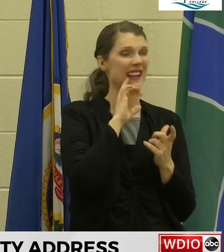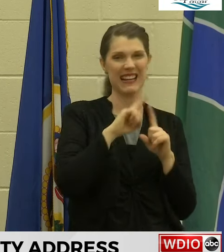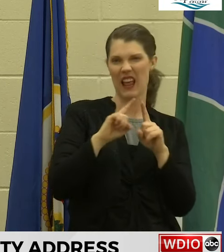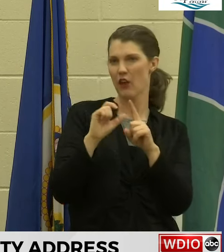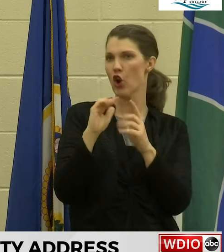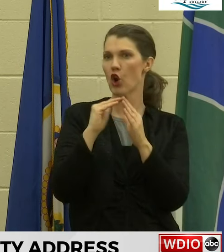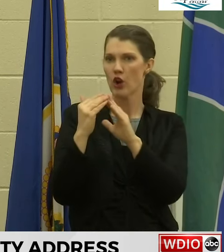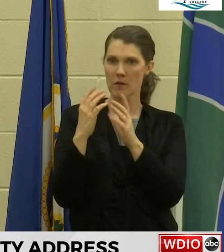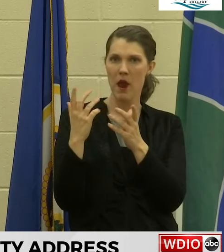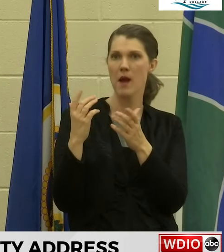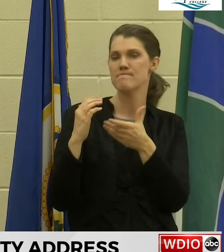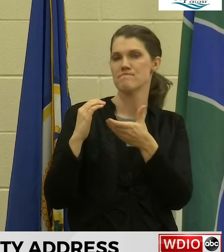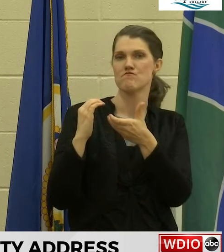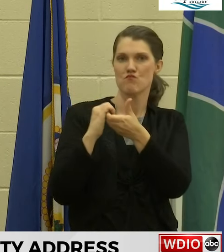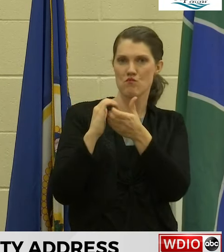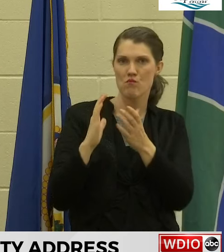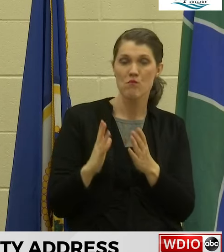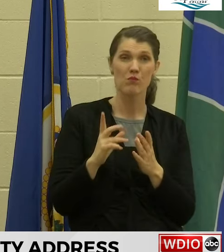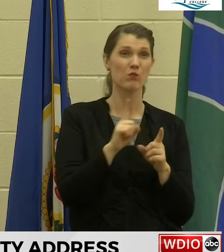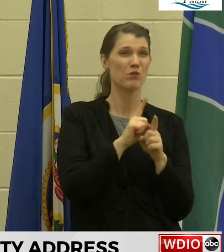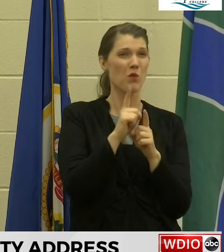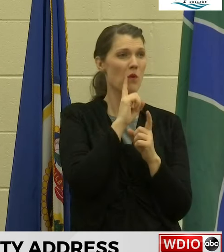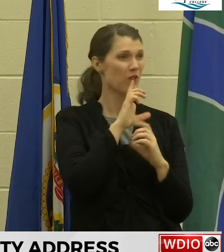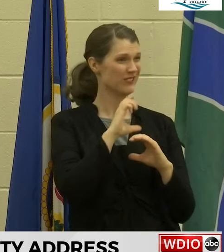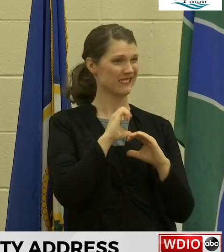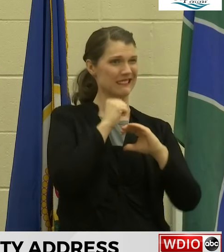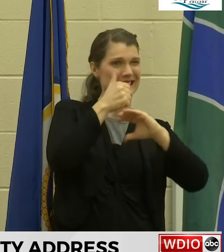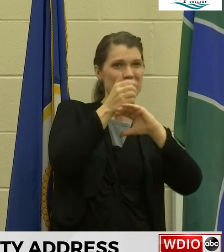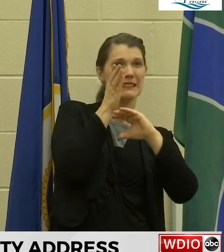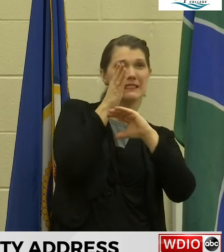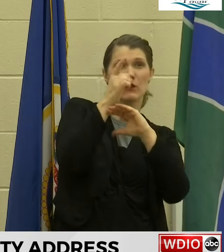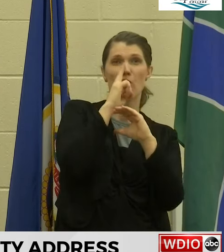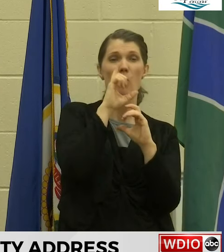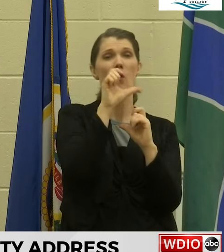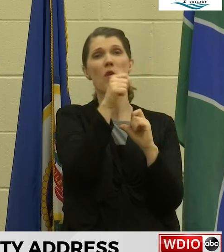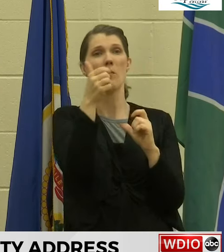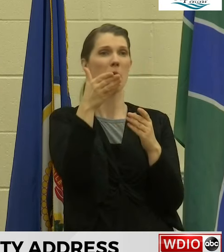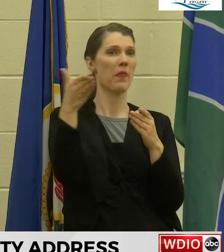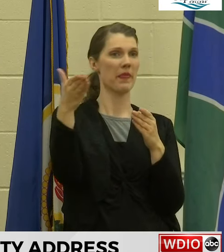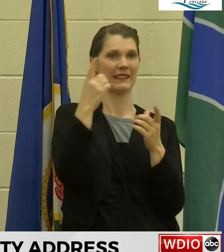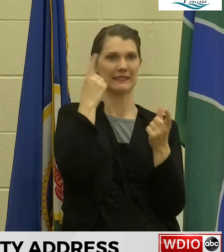partners. We've laid the foundation for bigger things to come.